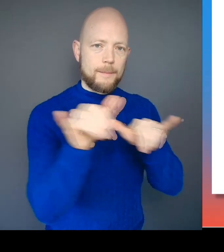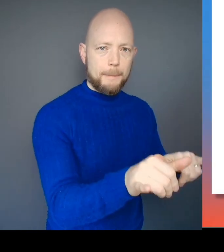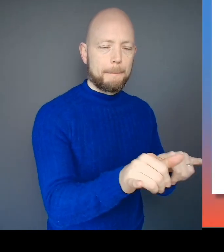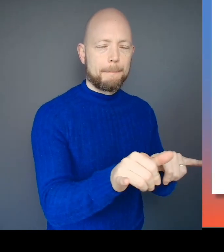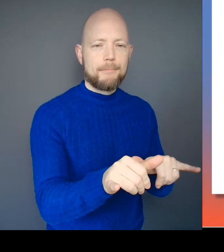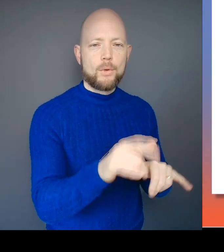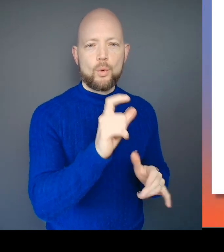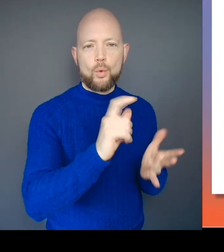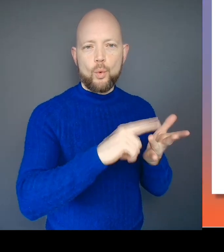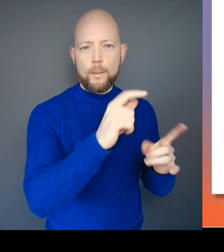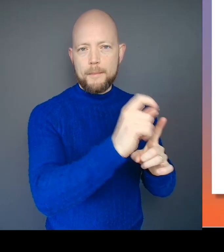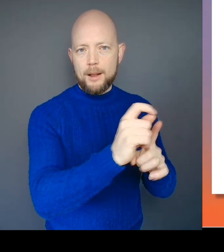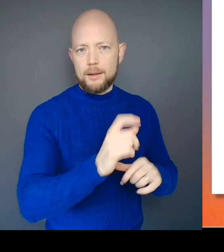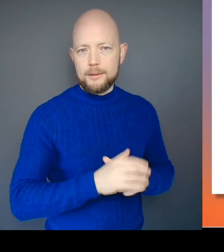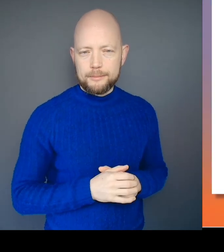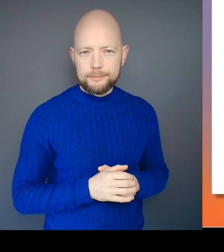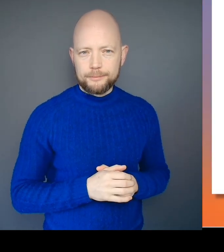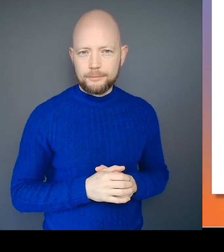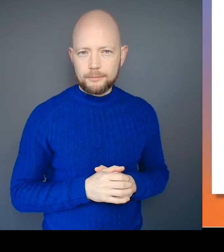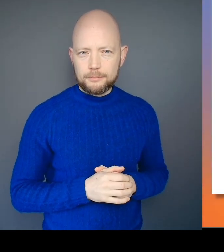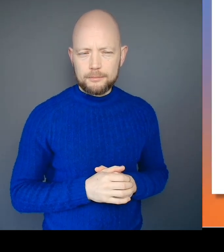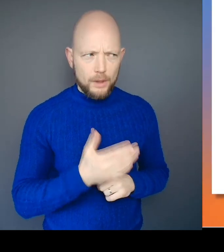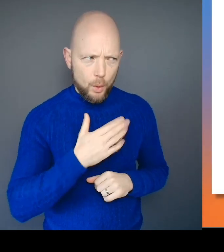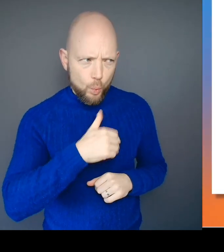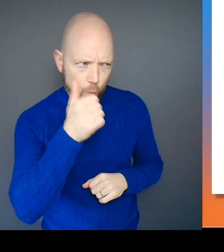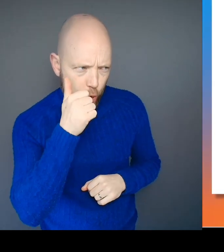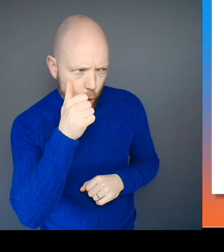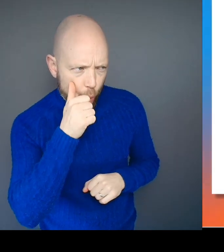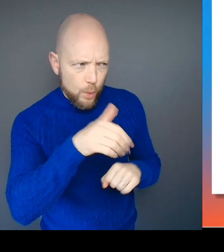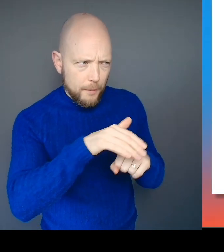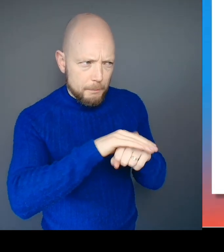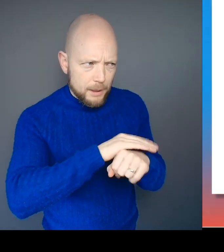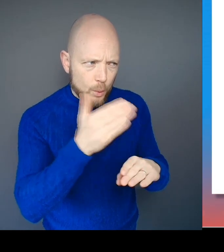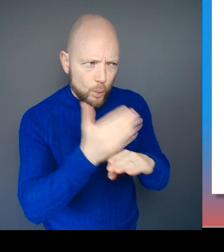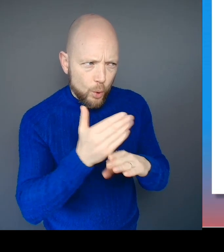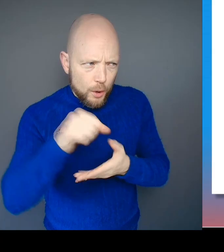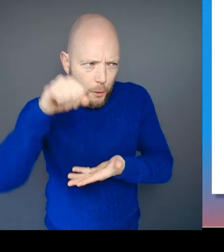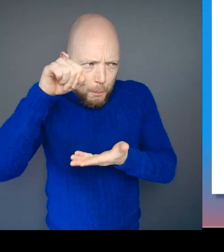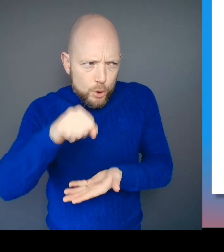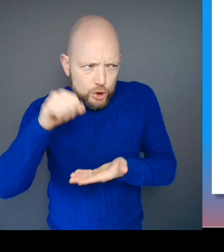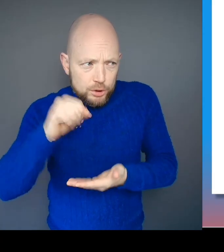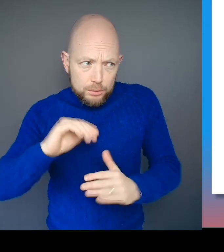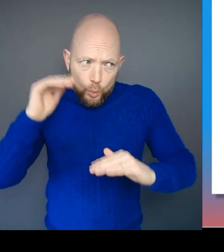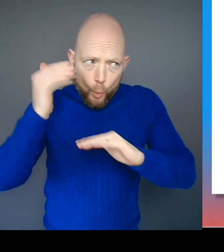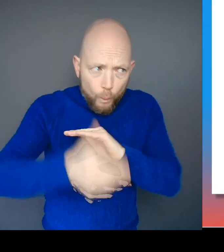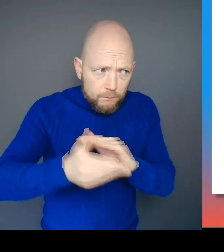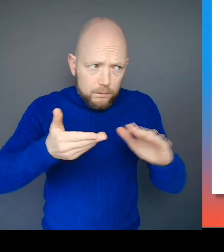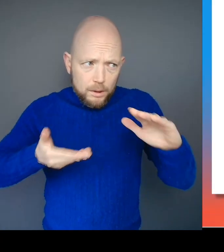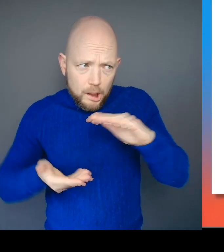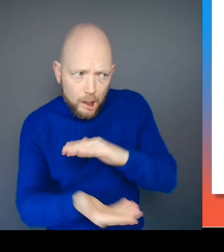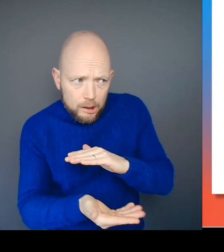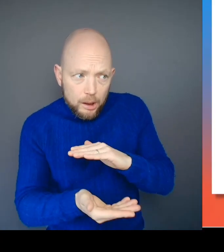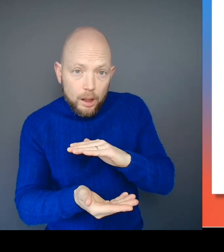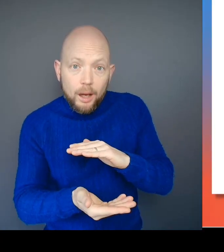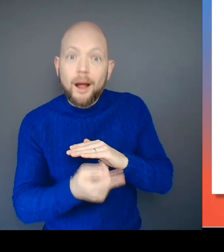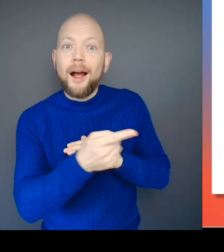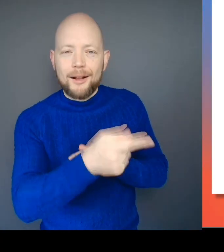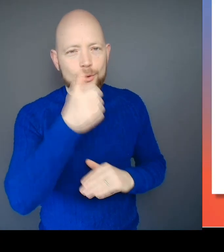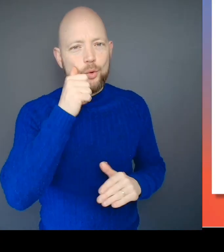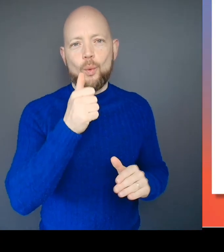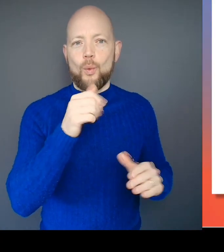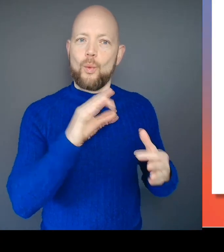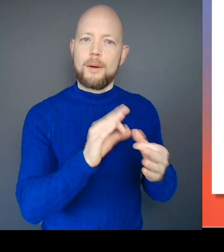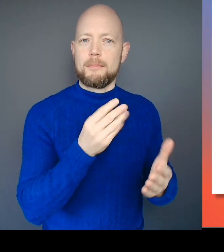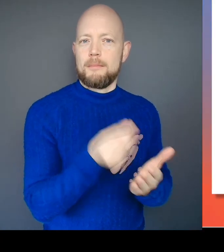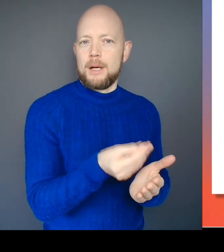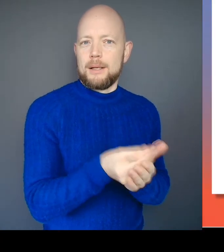asking Copilot to do? Tell me about the pets at work day, because I want to understand if we're over budget or not. Okay, that's starting to get there. You